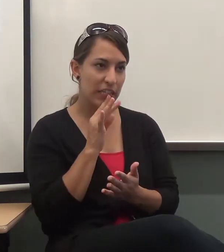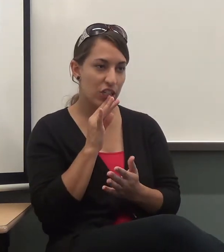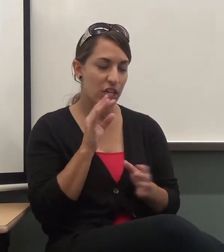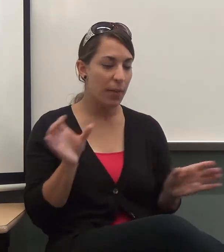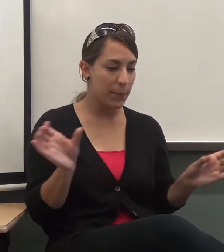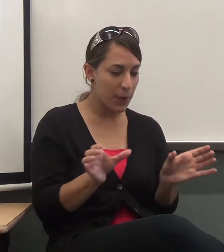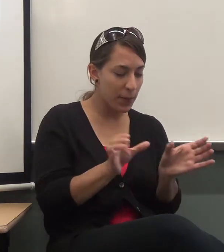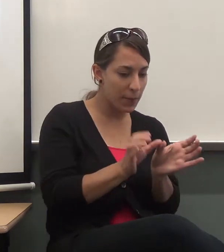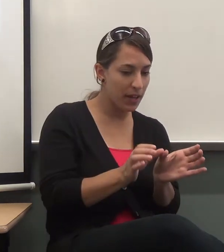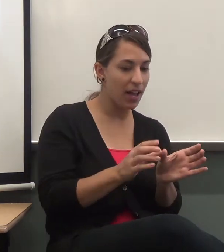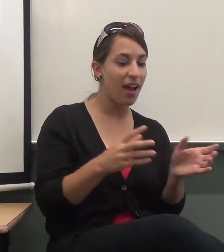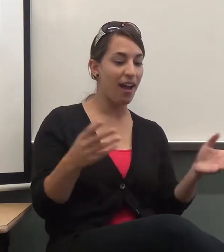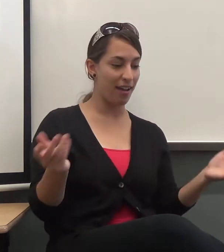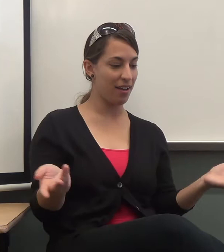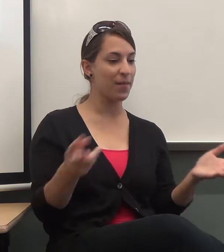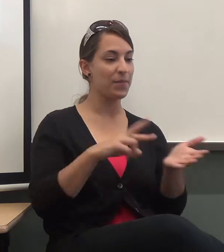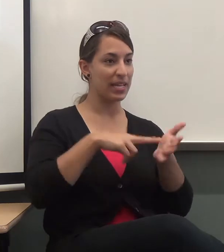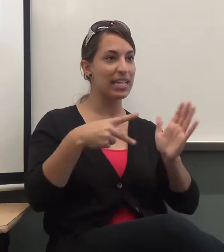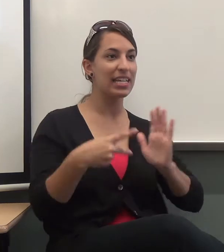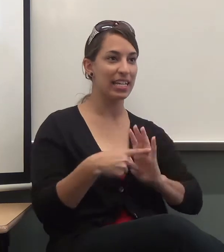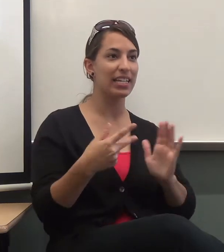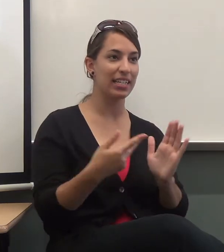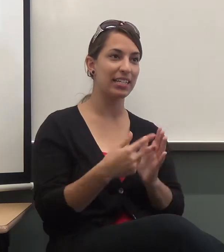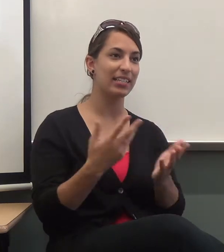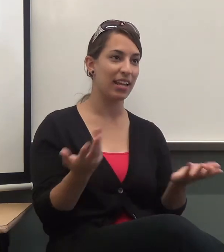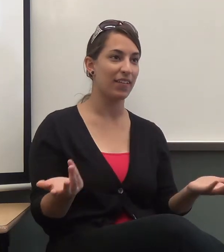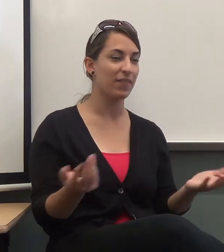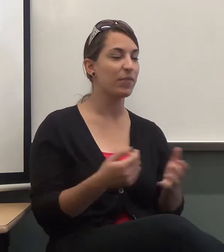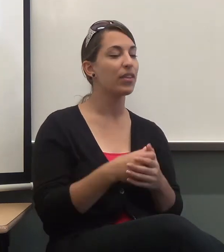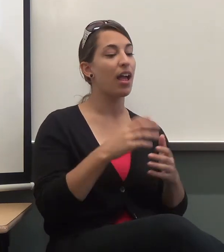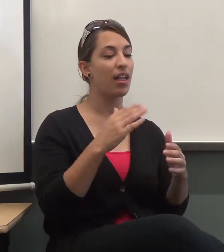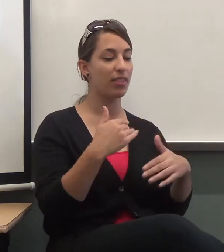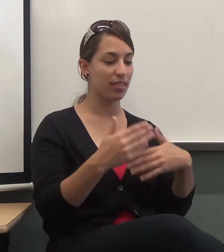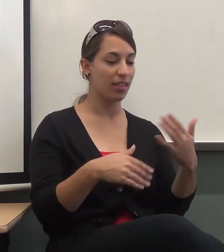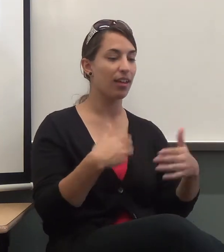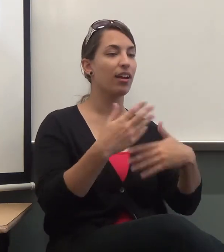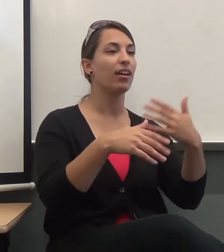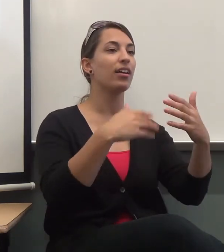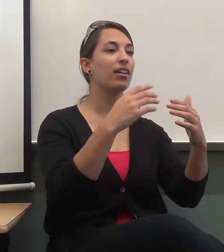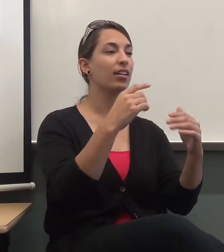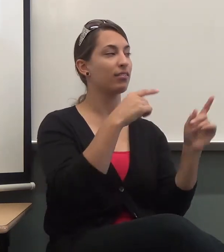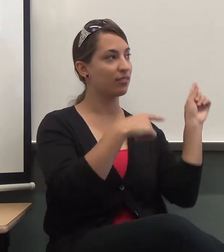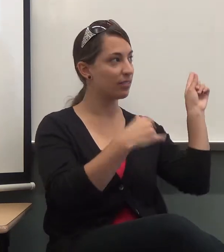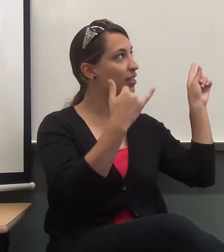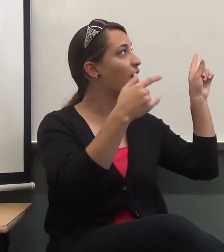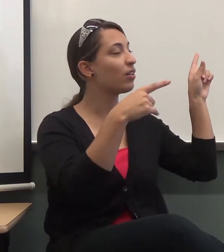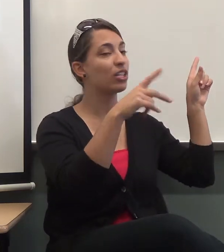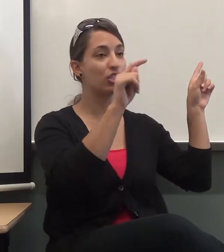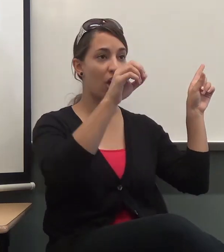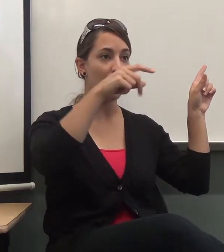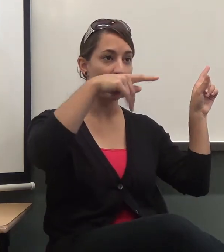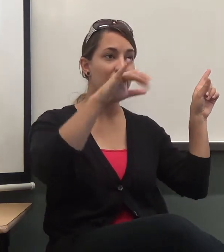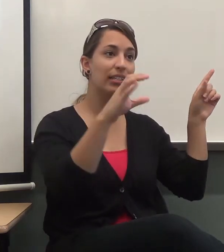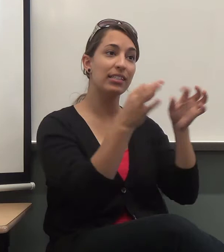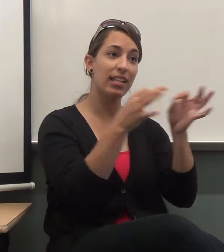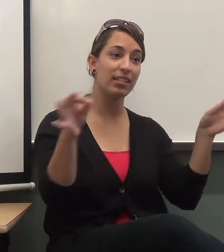take meaning, they take shape. And the shape they take is a topic sentence. And in this particular instance, the topic sentence has a